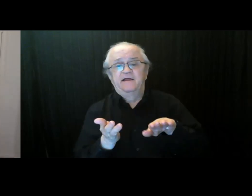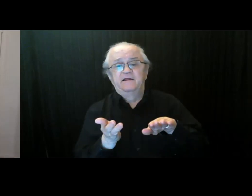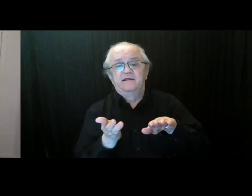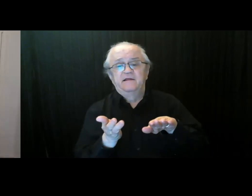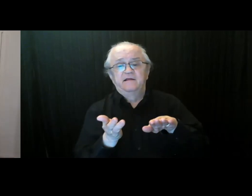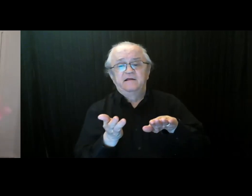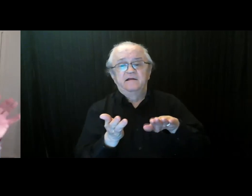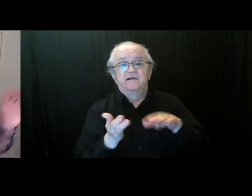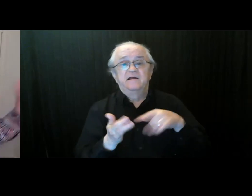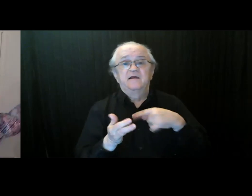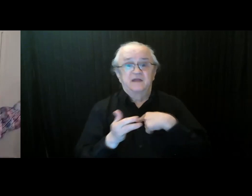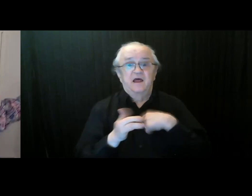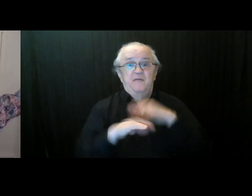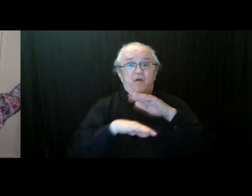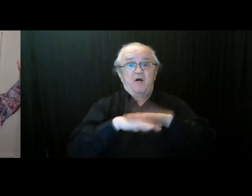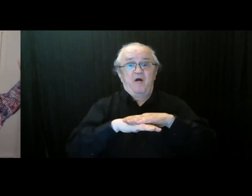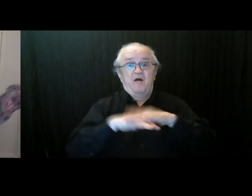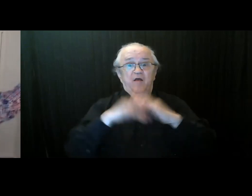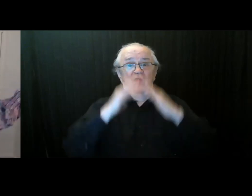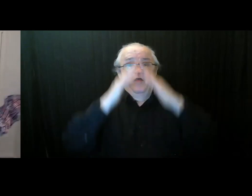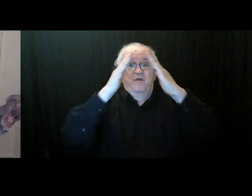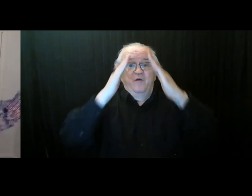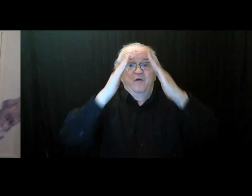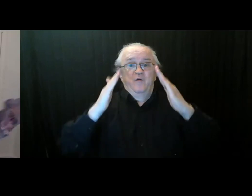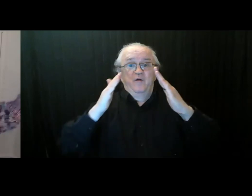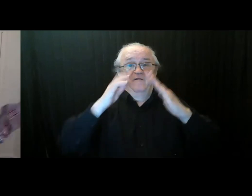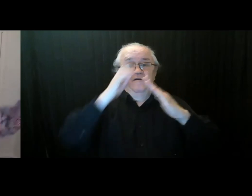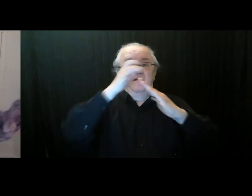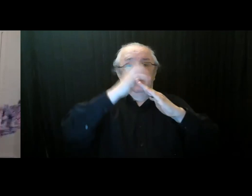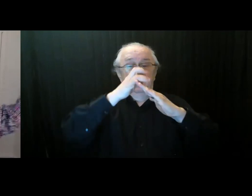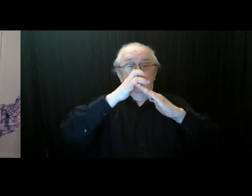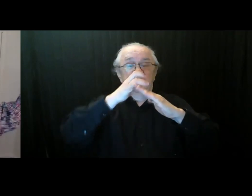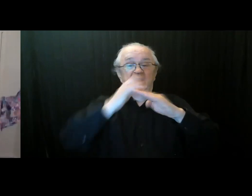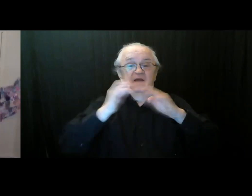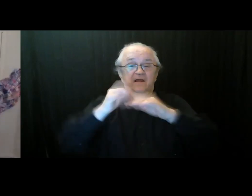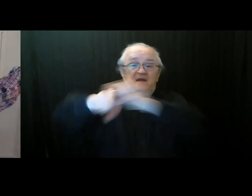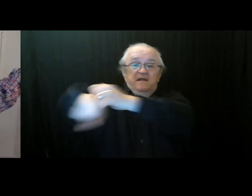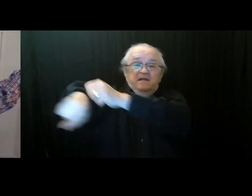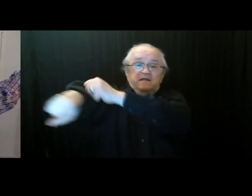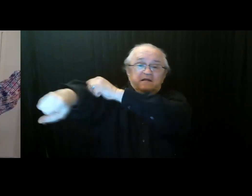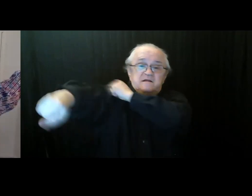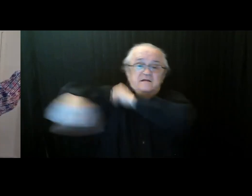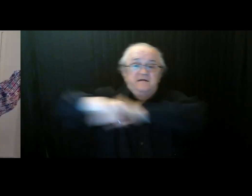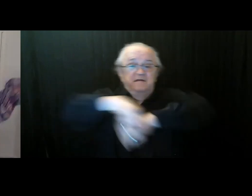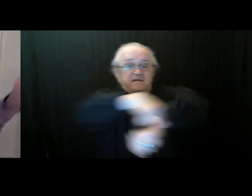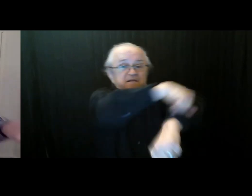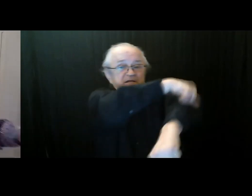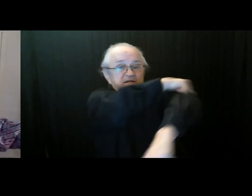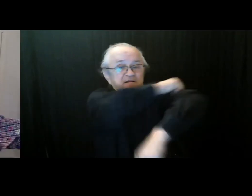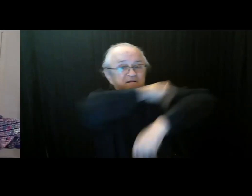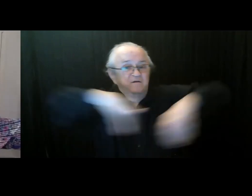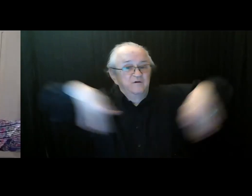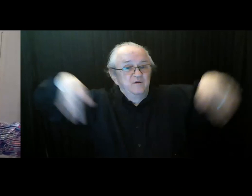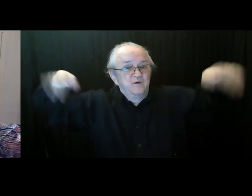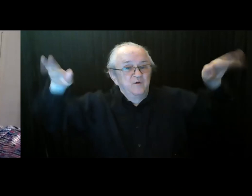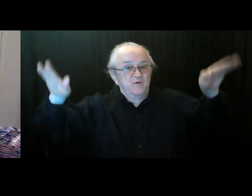As I got up onto the roof and re-put my hands into my bungee cords, was sitting there,